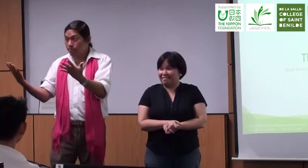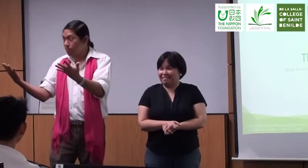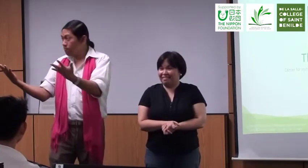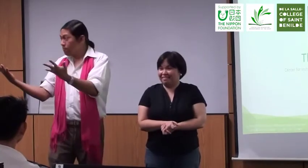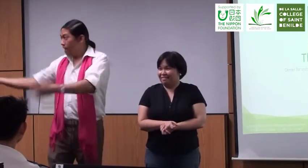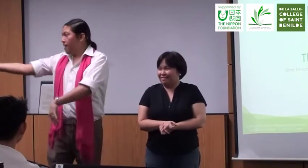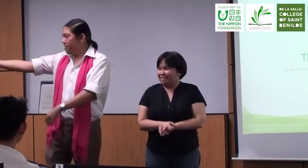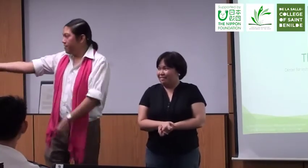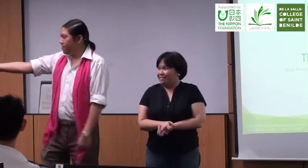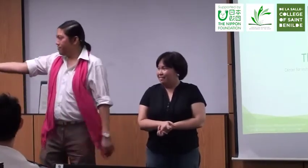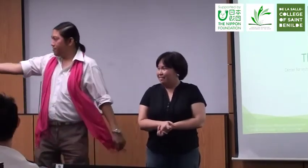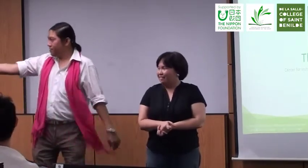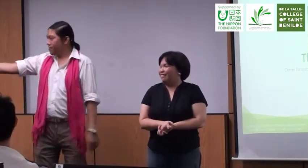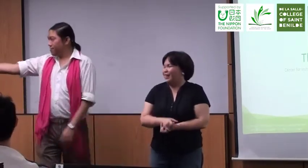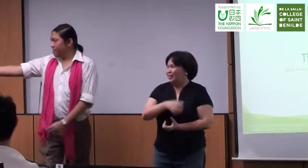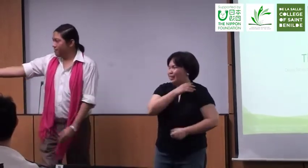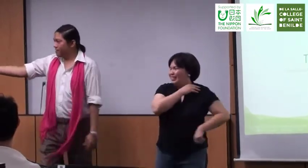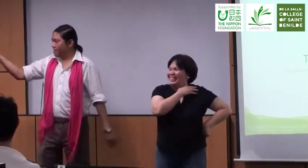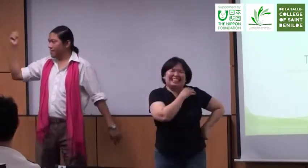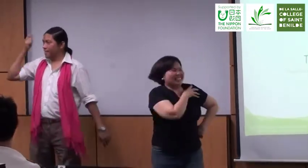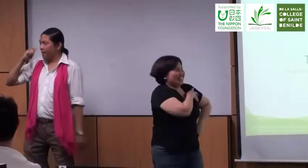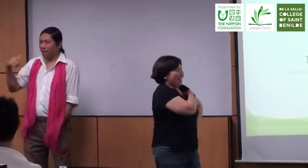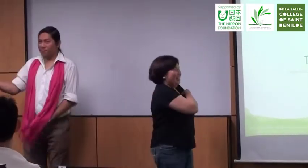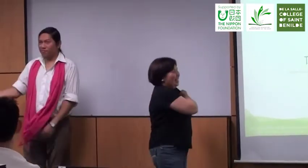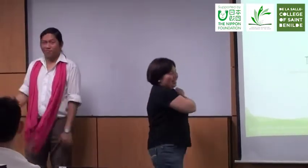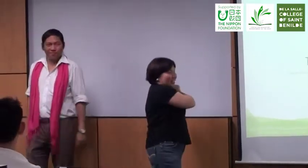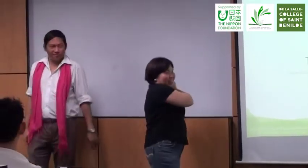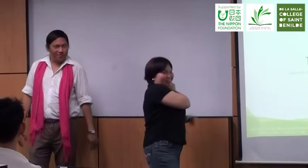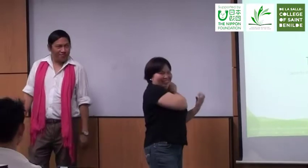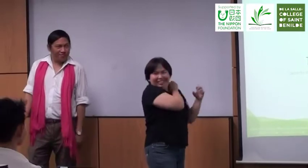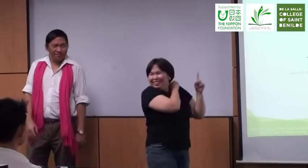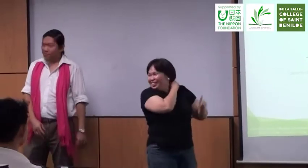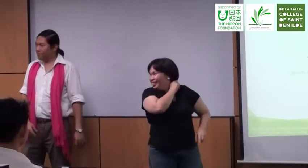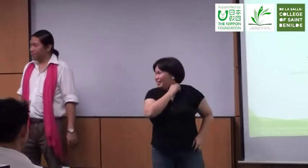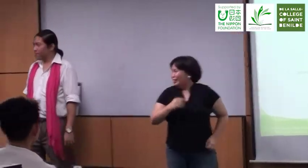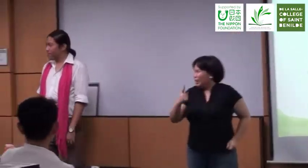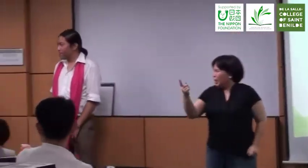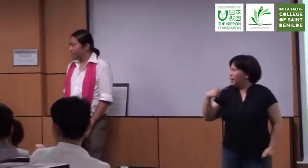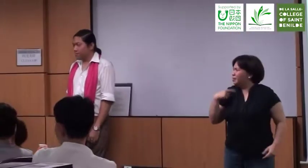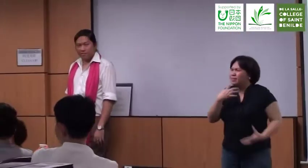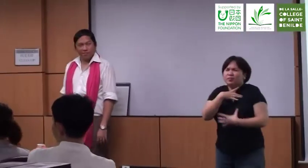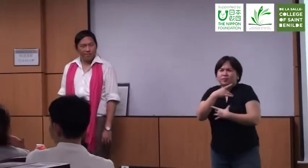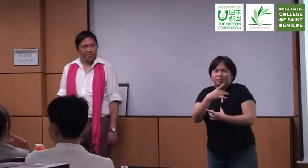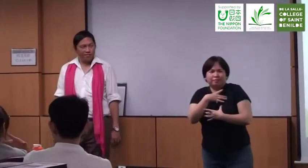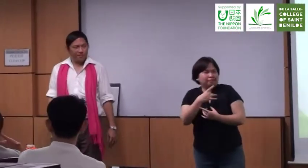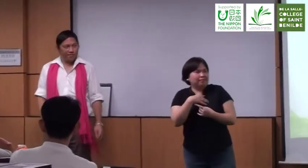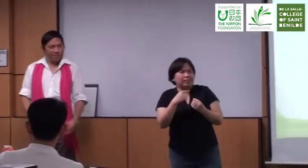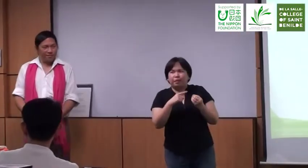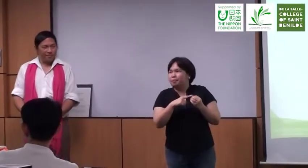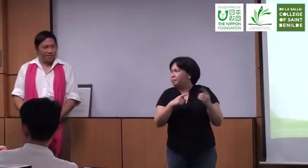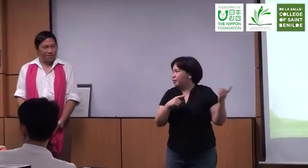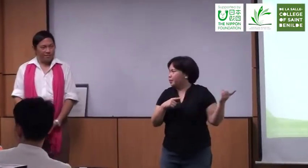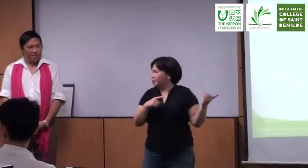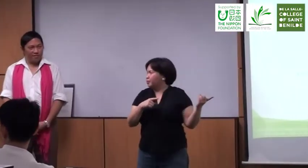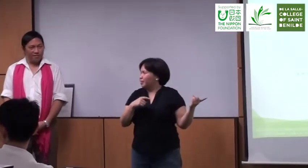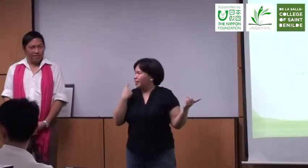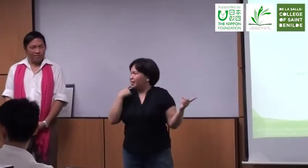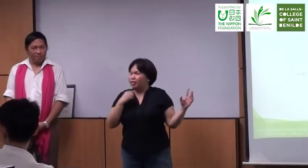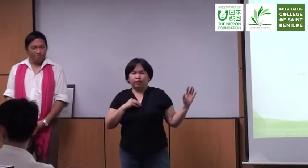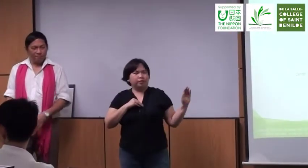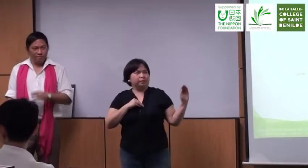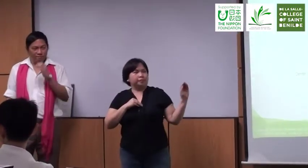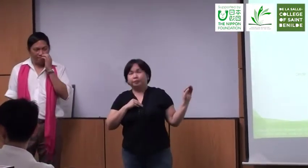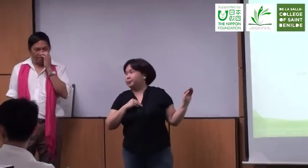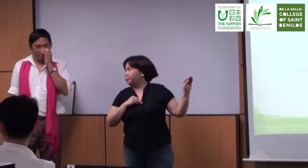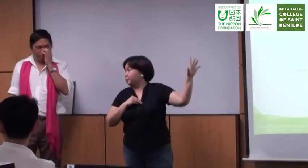Alright, so we still have some more minutes. Questions? I am quite interested with the introduction. Kung nakikita